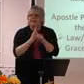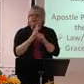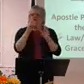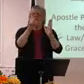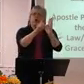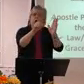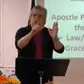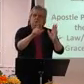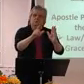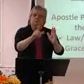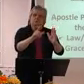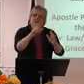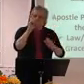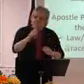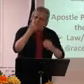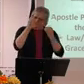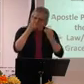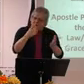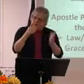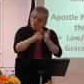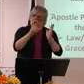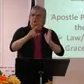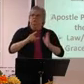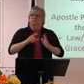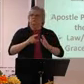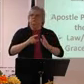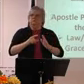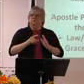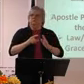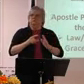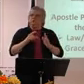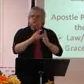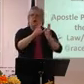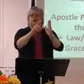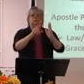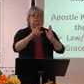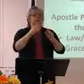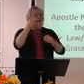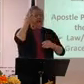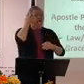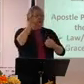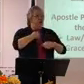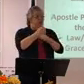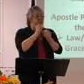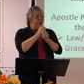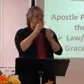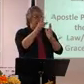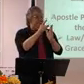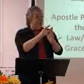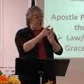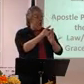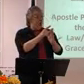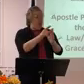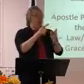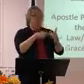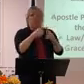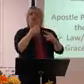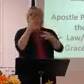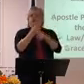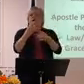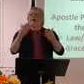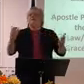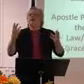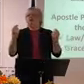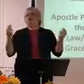law in the way that if they could make something legal, then that was the justification to